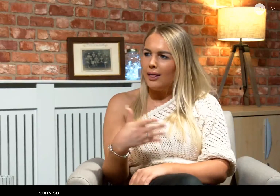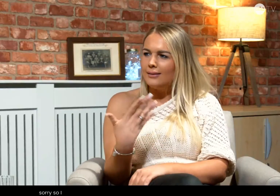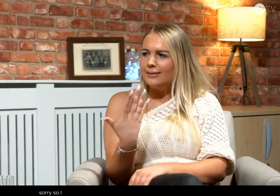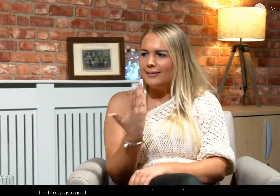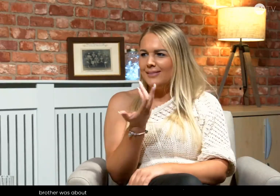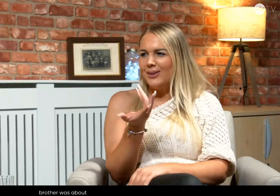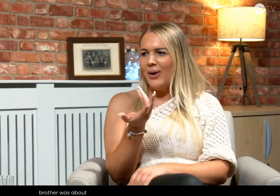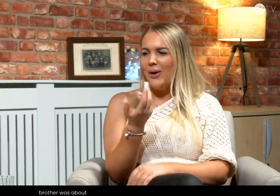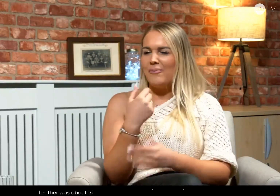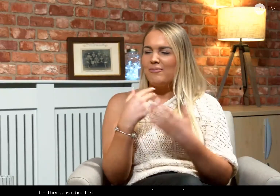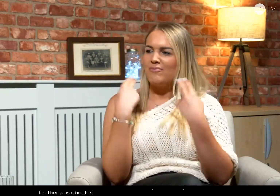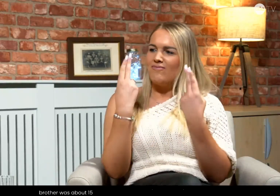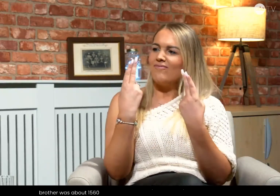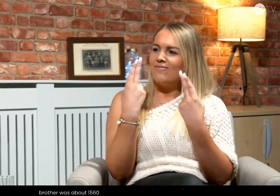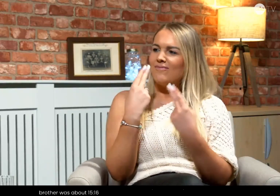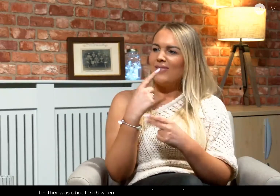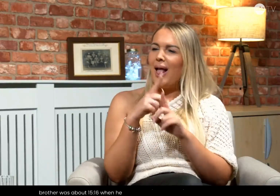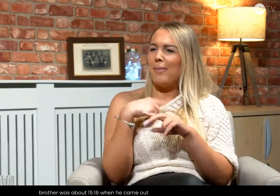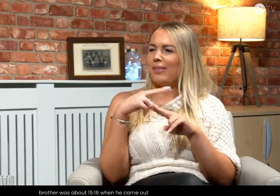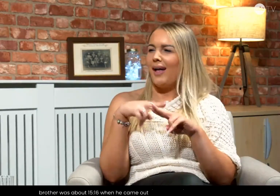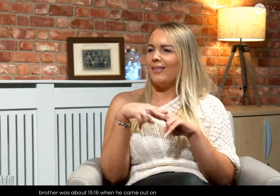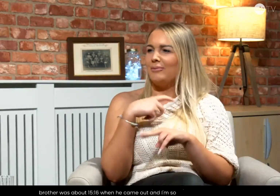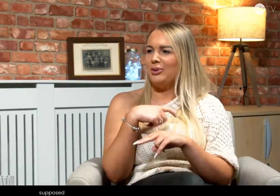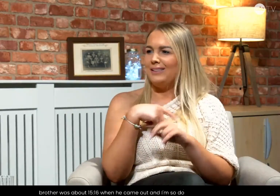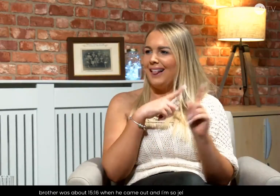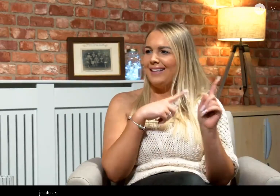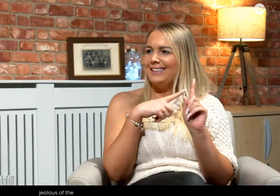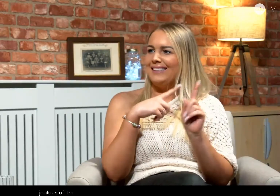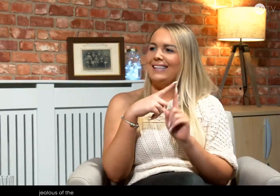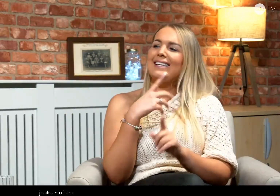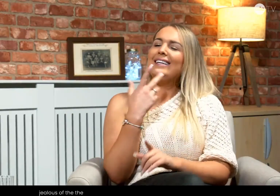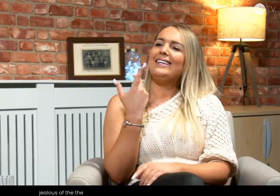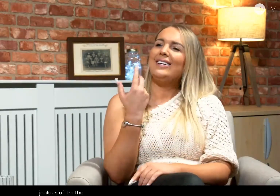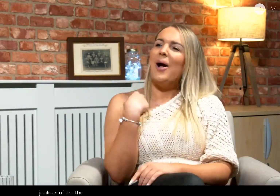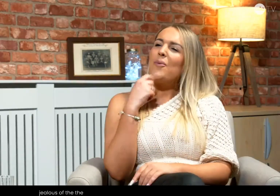he came out, and I'm so jealous of the defiance within him.